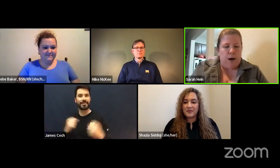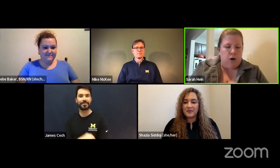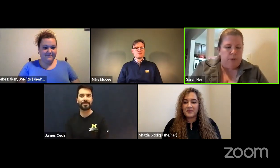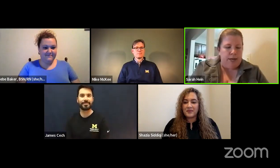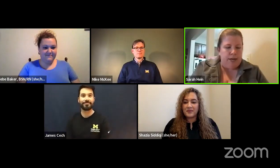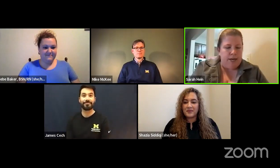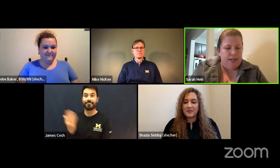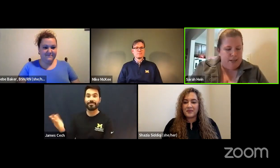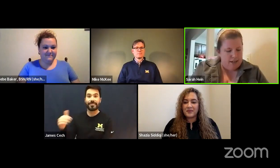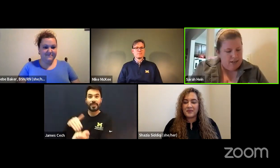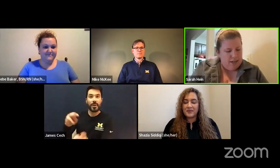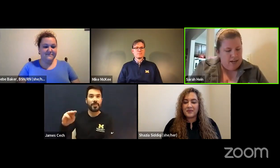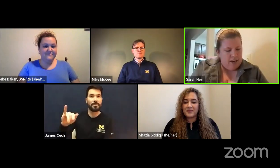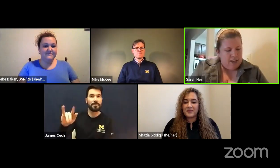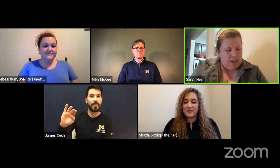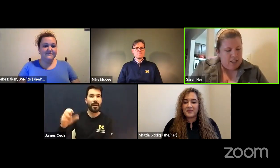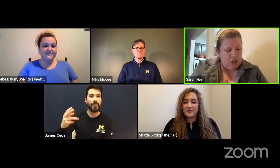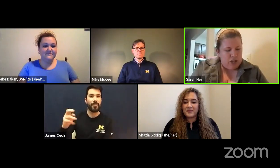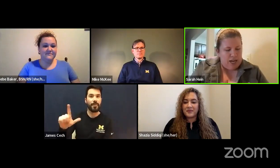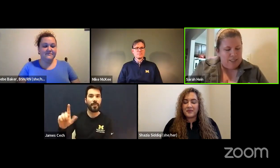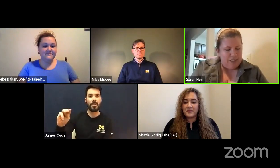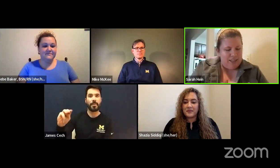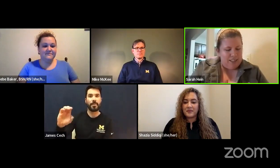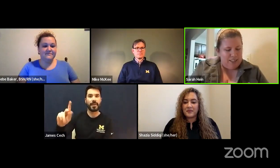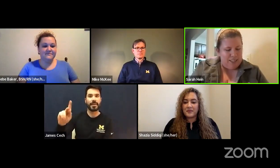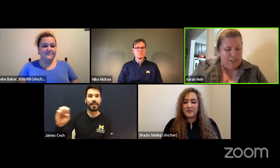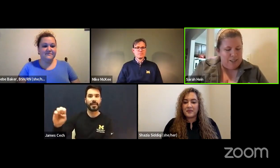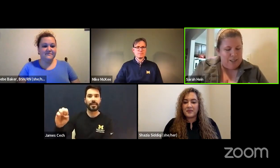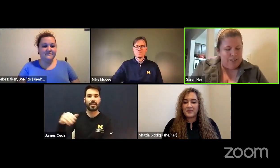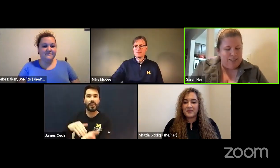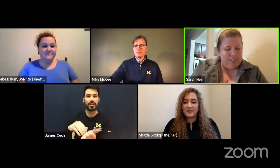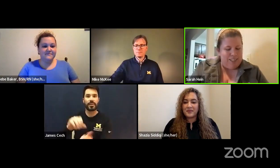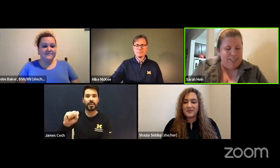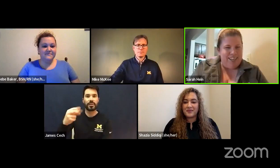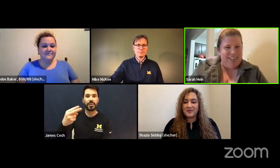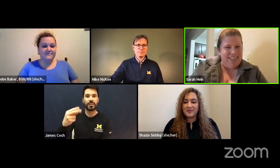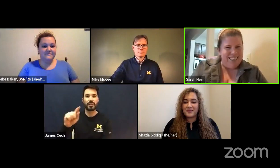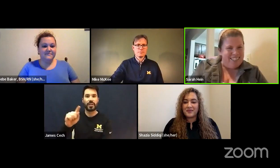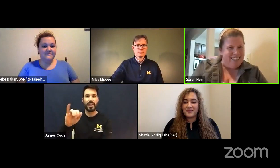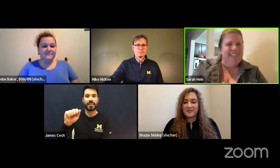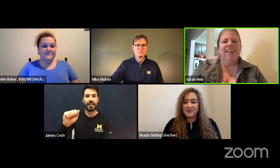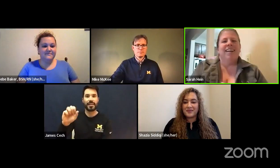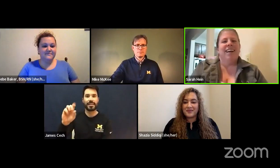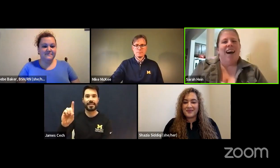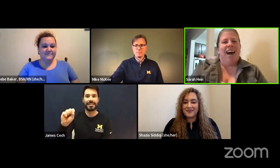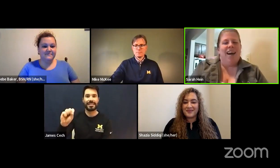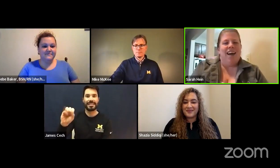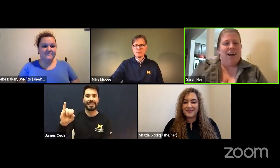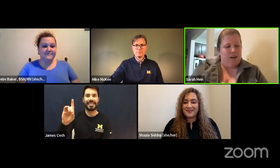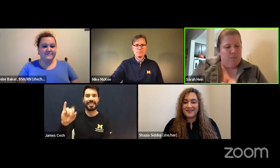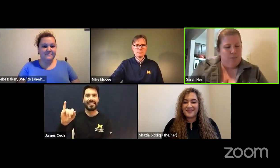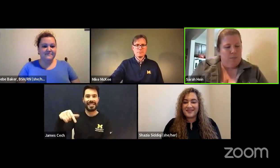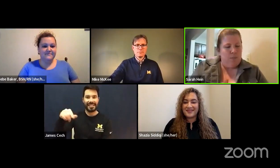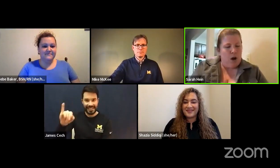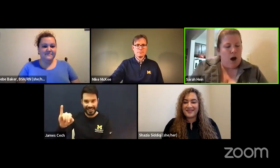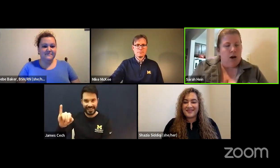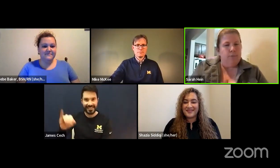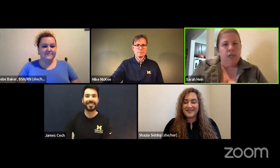Michael McKee, Dr. Shadia Siddiqui, and